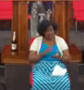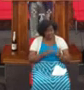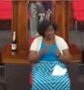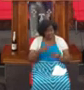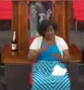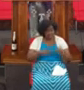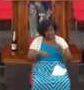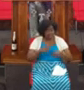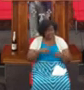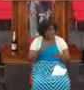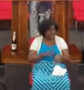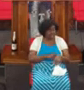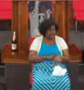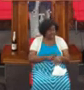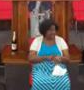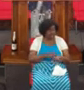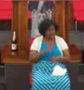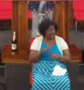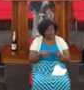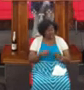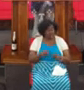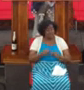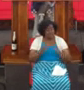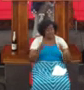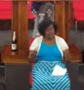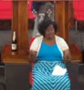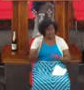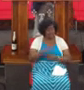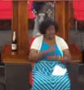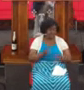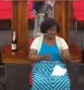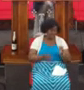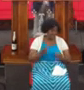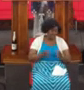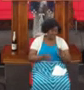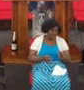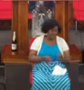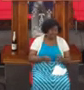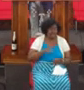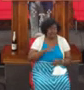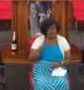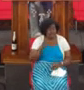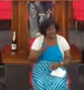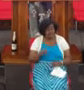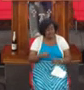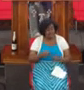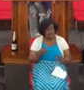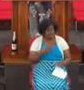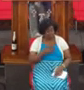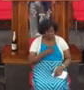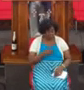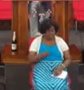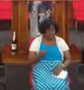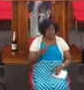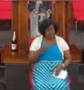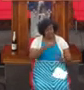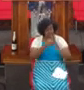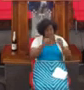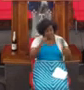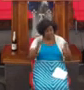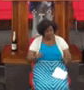coming a time when at the great day of judgment. I've got to say it's got to be the great white throne judgment. Because